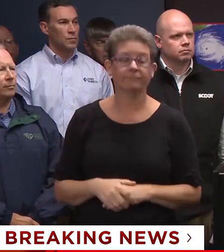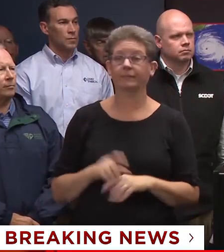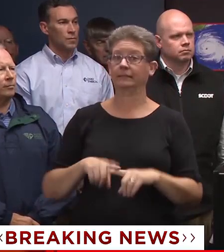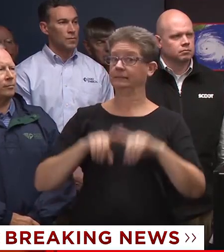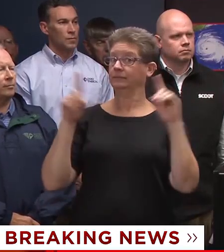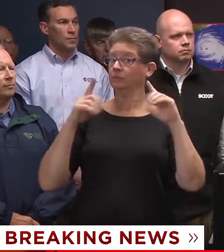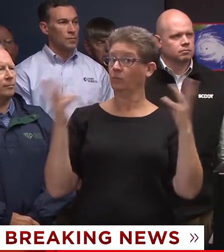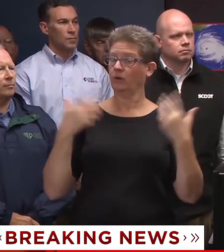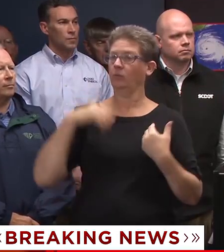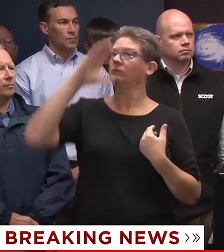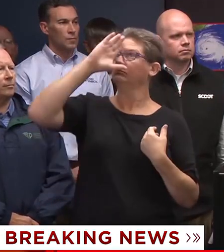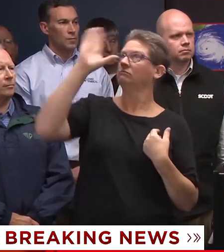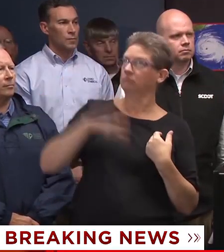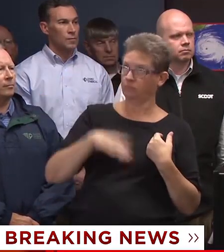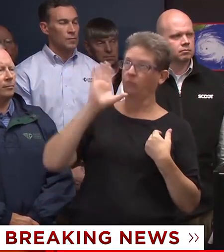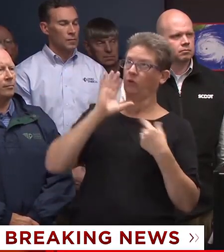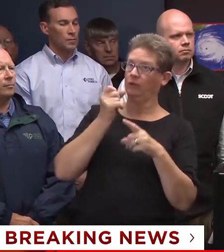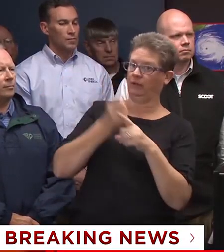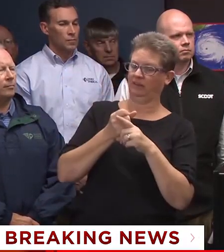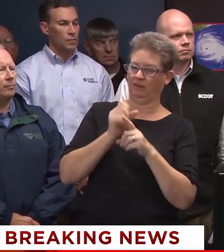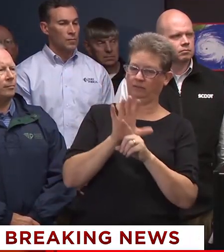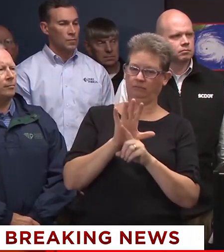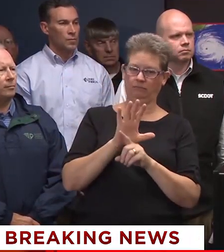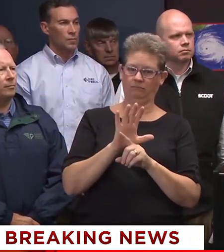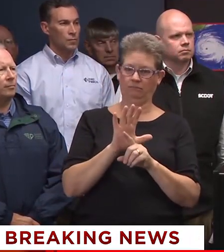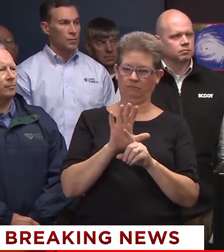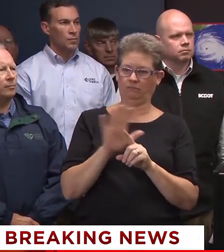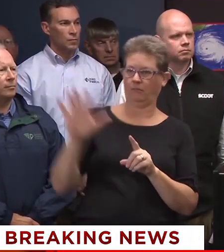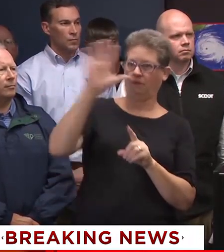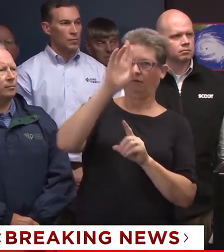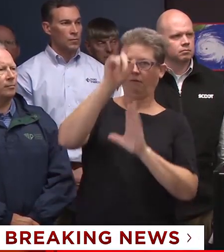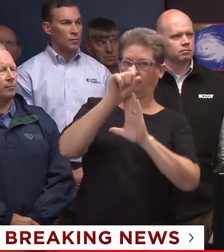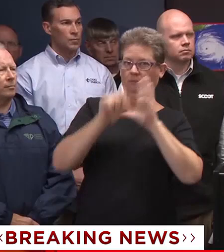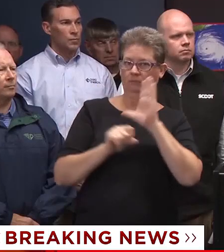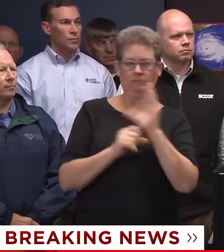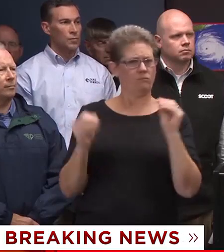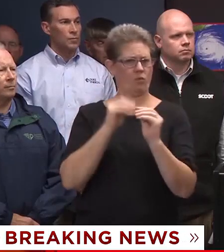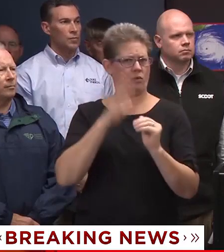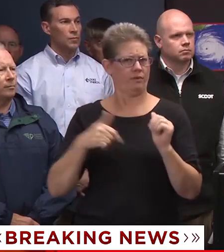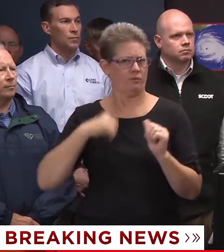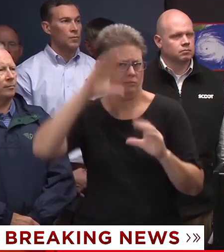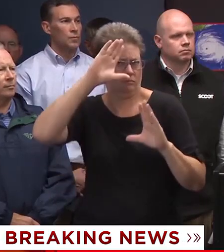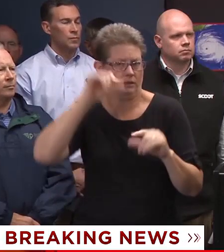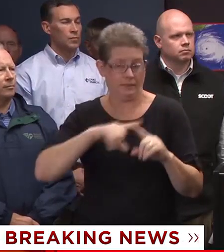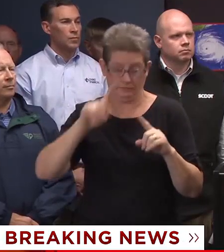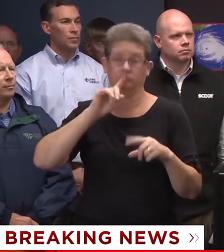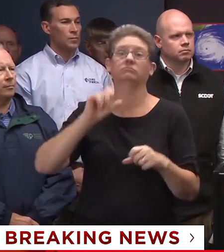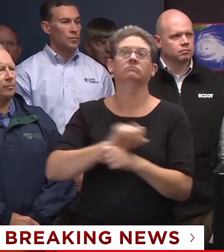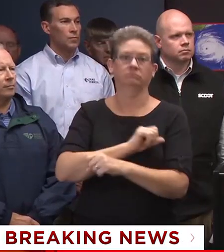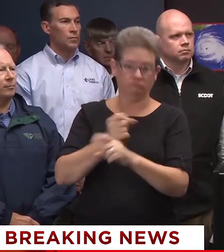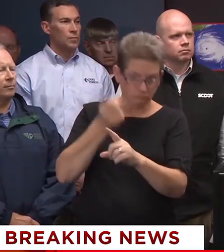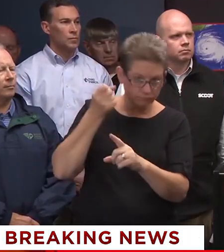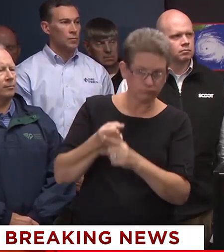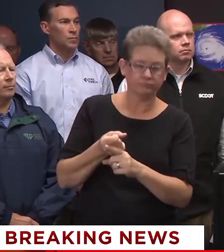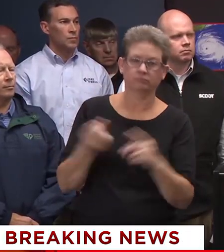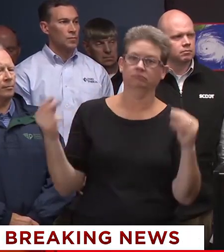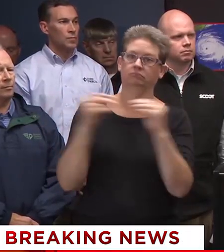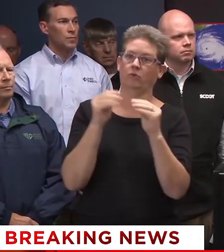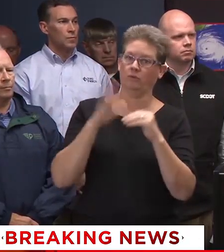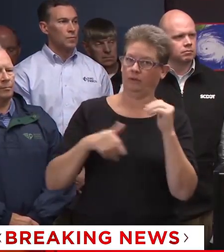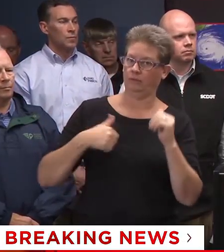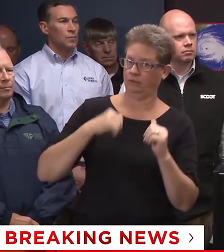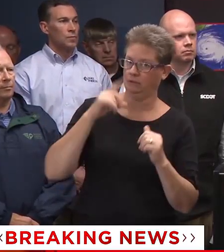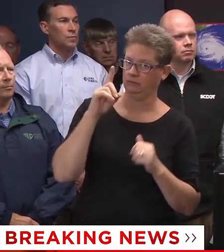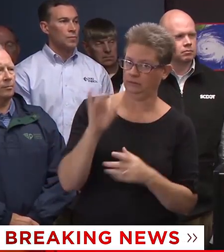was going to hit the upstate harder than usual, and it really did. Fortunately, we were